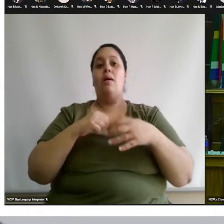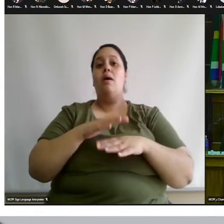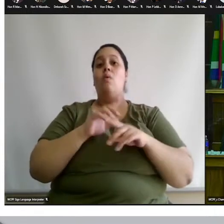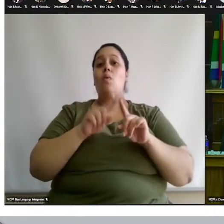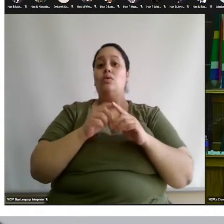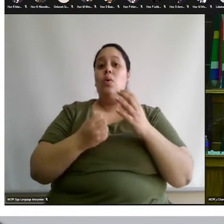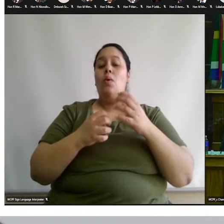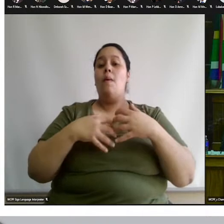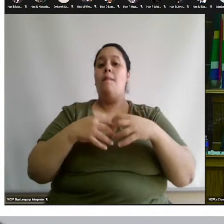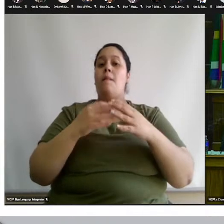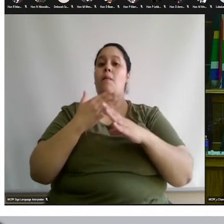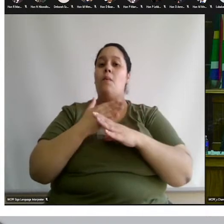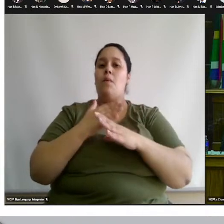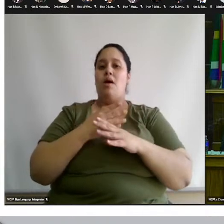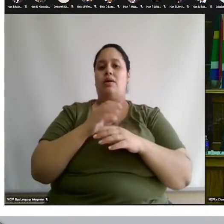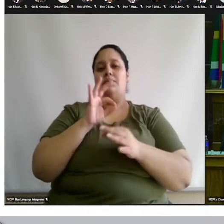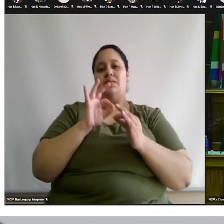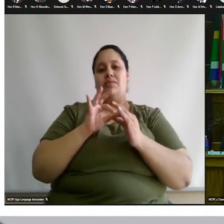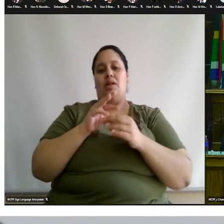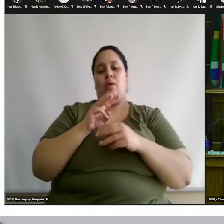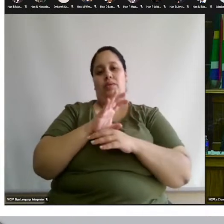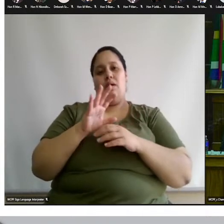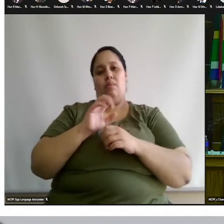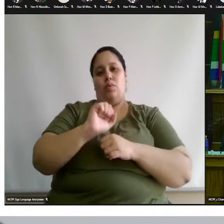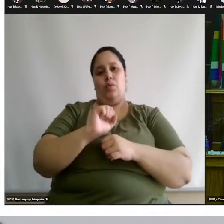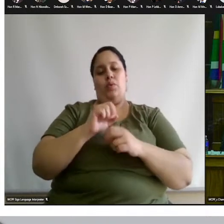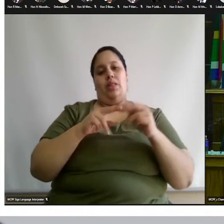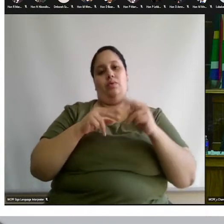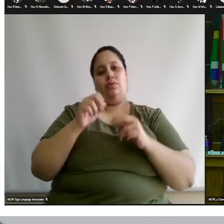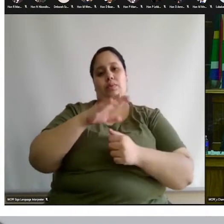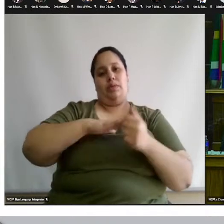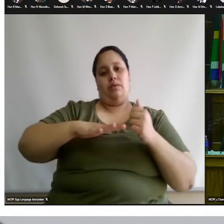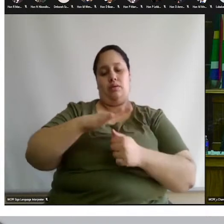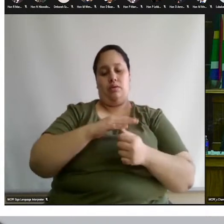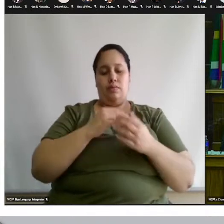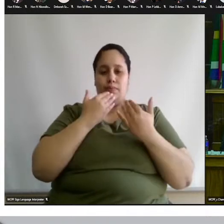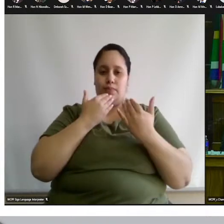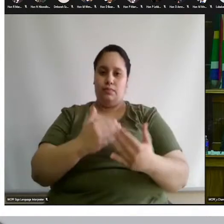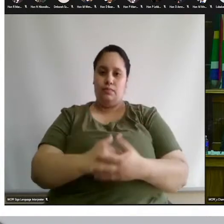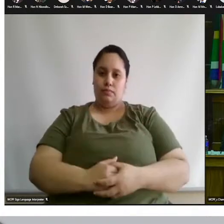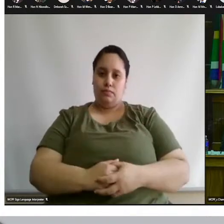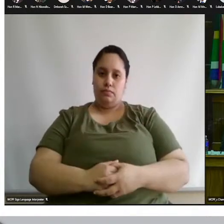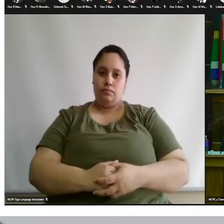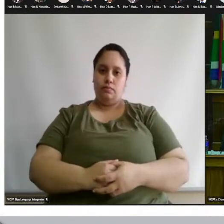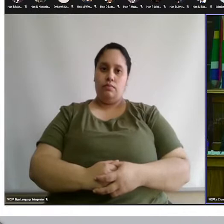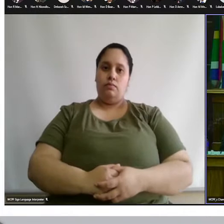township economy in the Western Cape. Thank you.